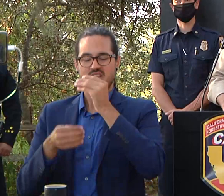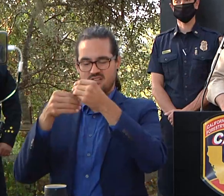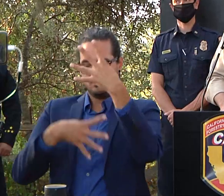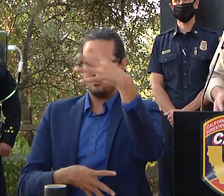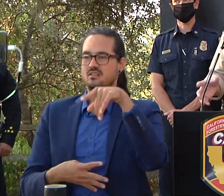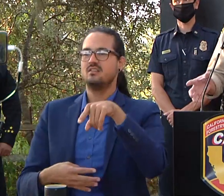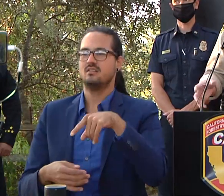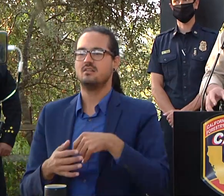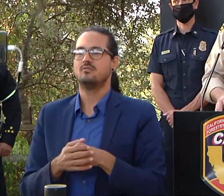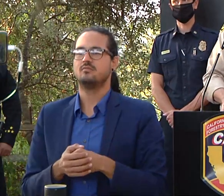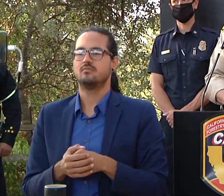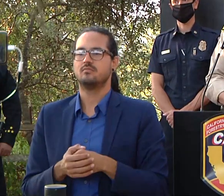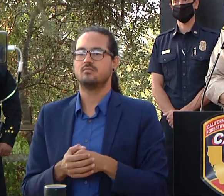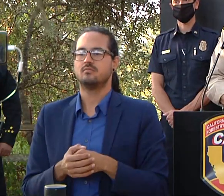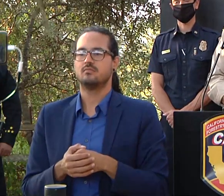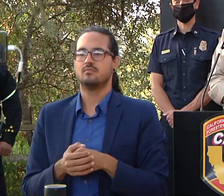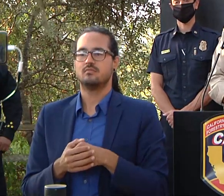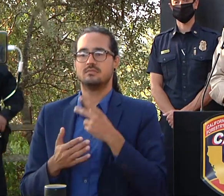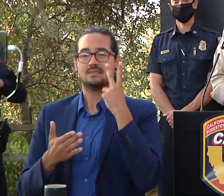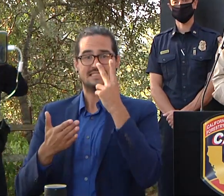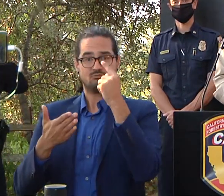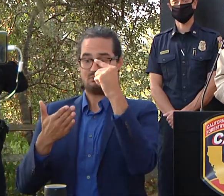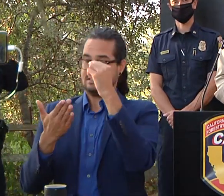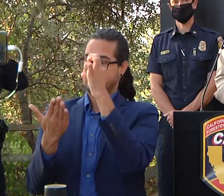go back home if it's red it's still under that same order